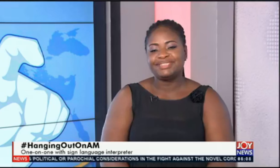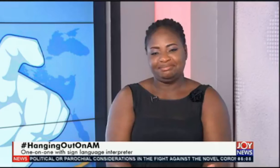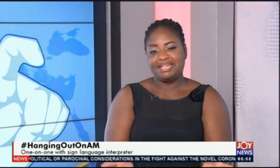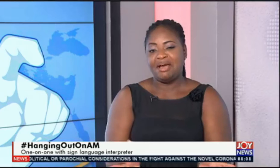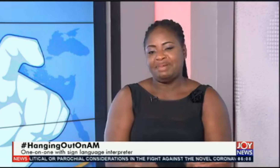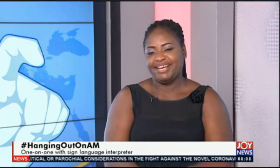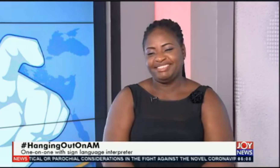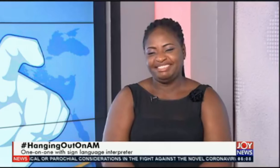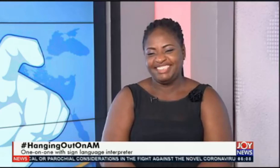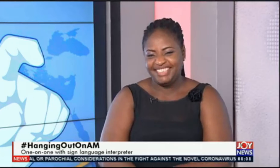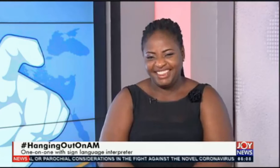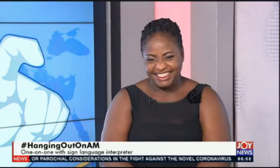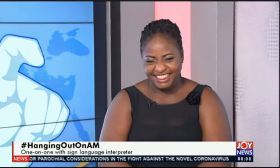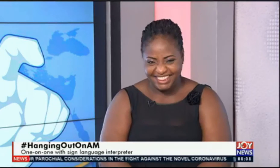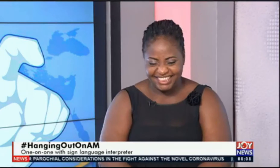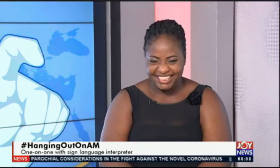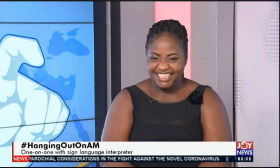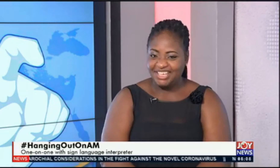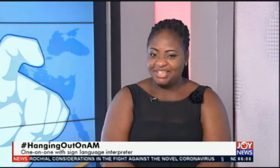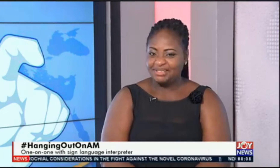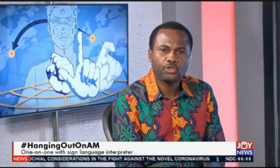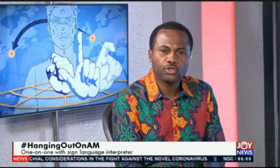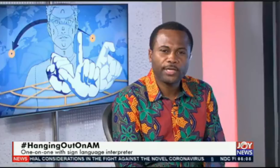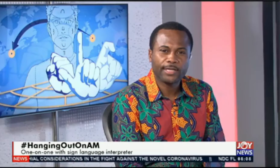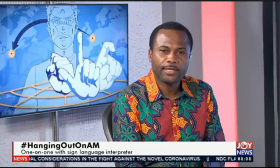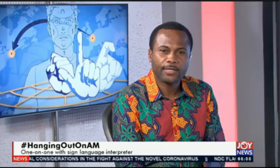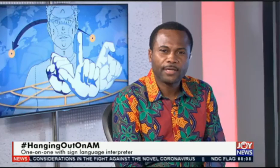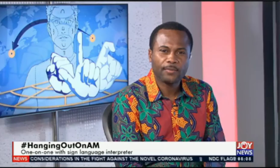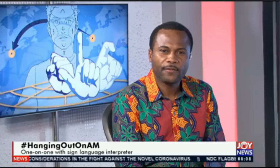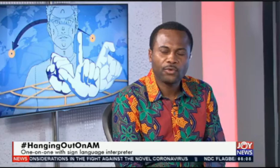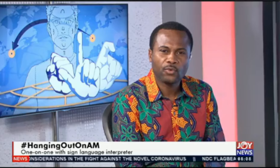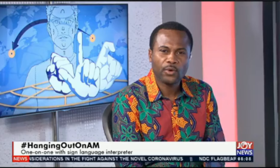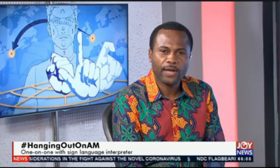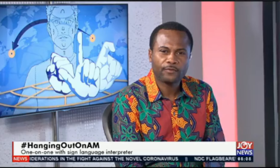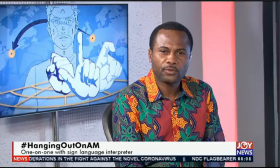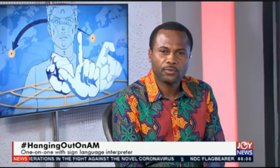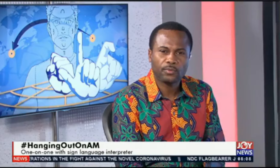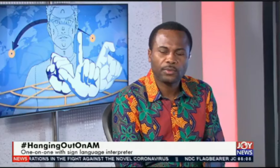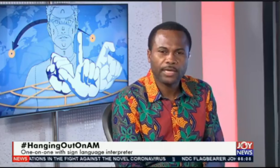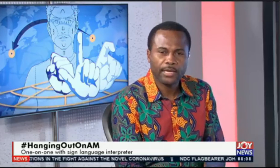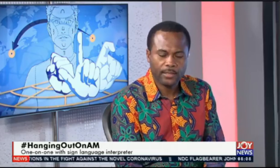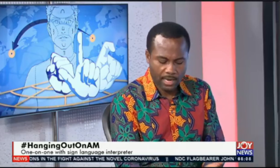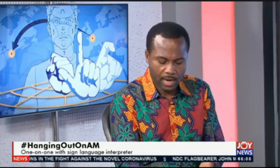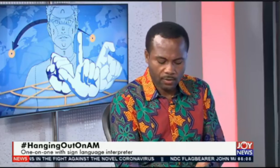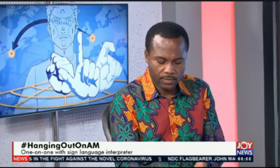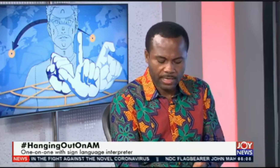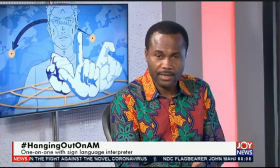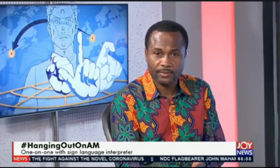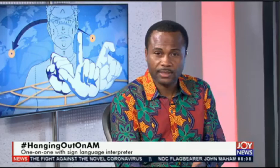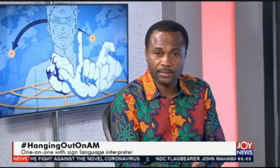behold, here am I. I see. But usually, if you have to learn